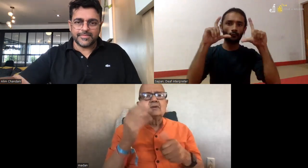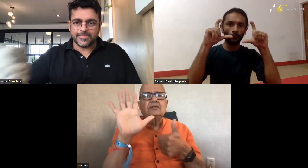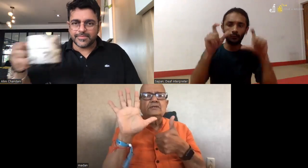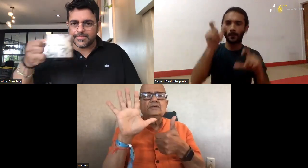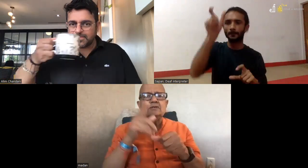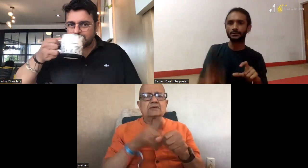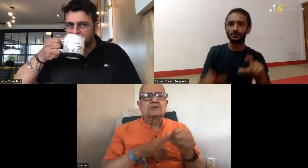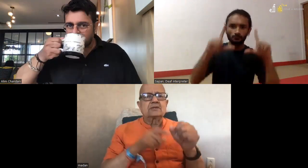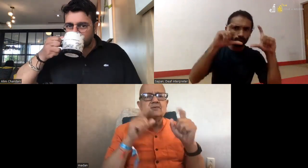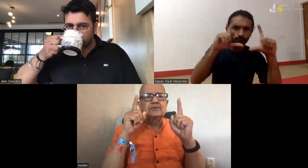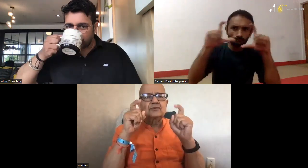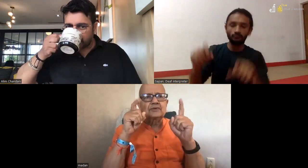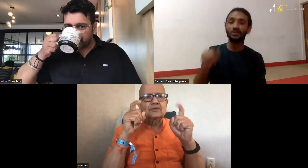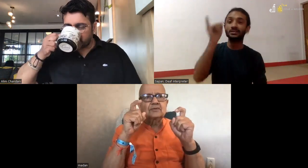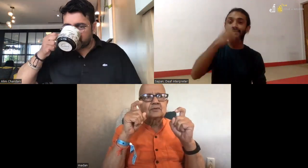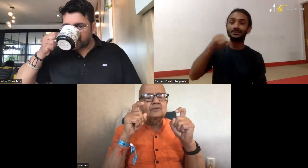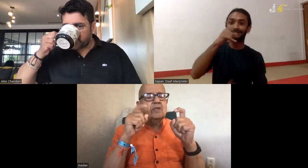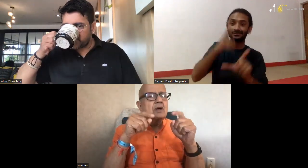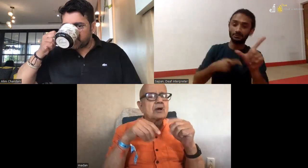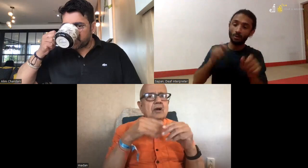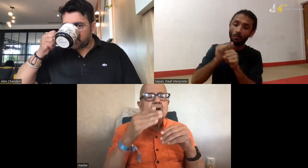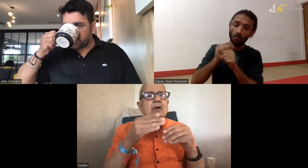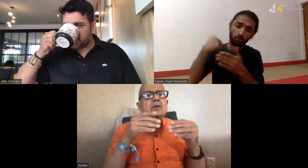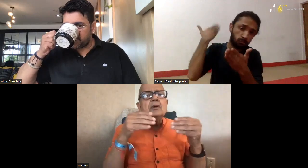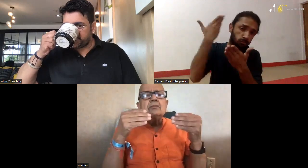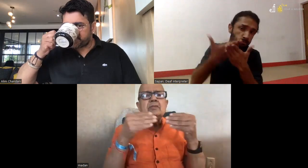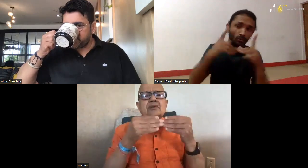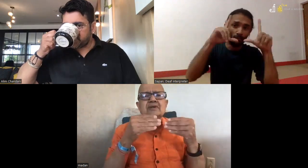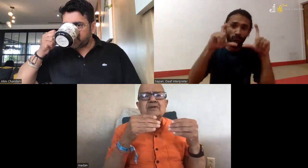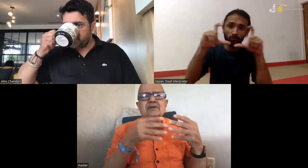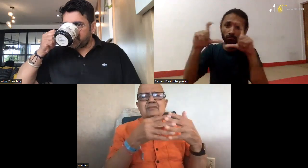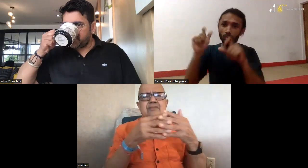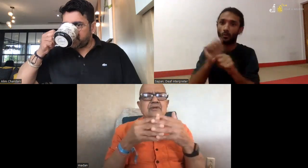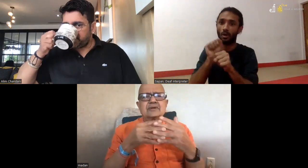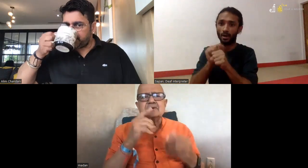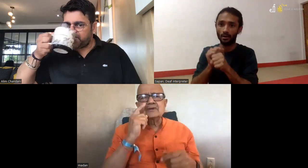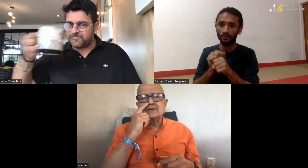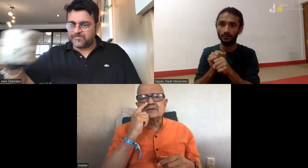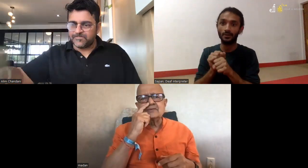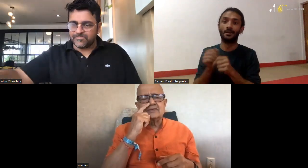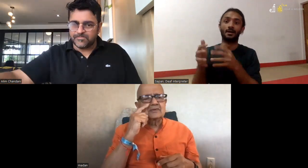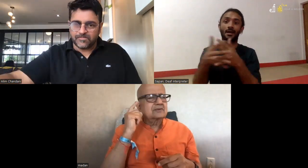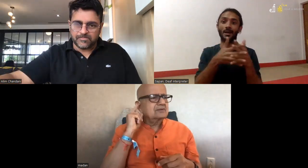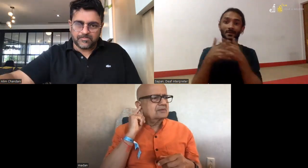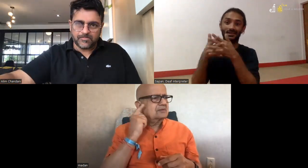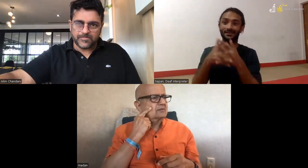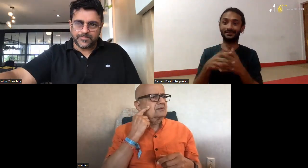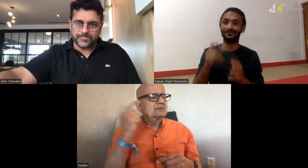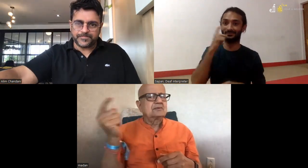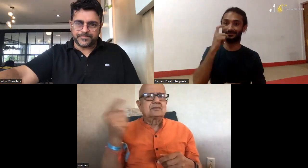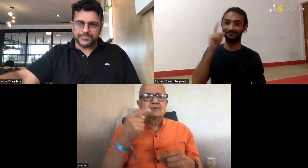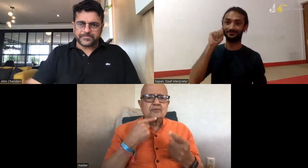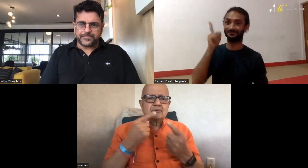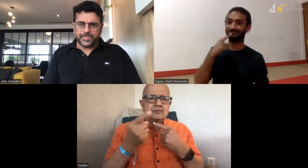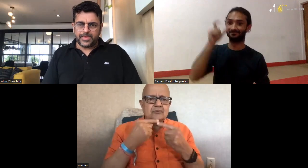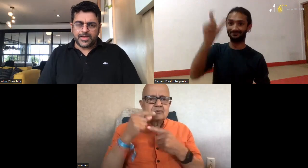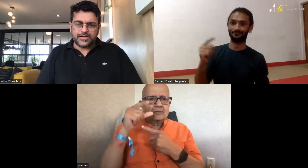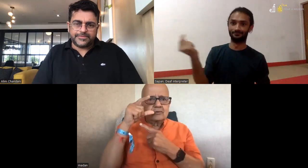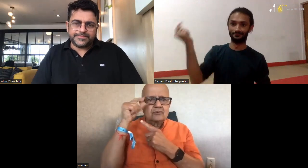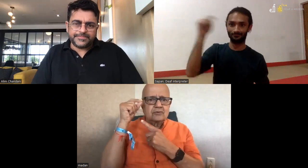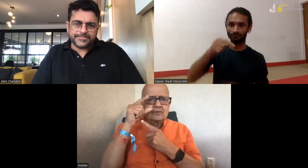Delhi, and I started taking pictures, and I was working there as a photographer for 6 years.